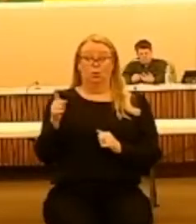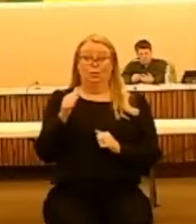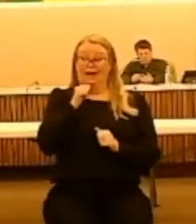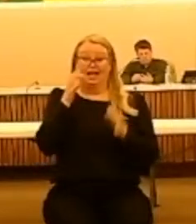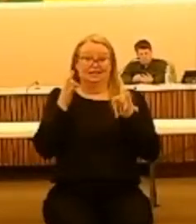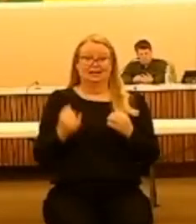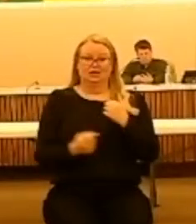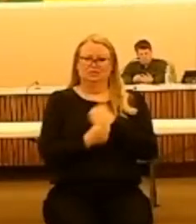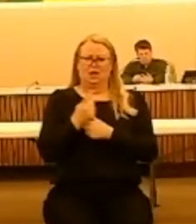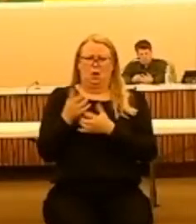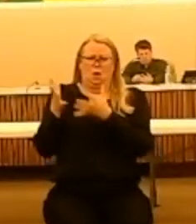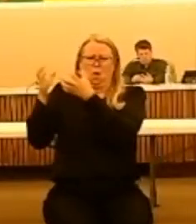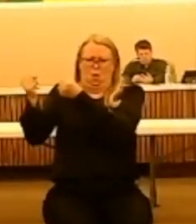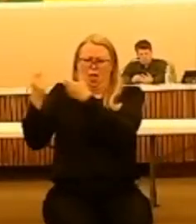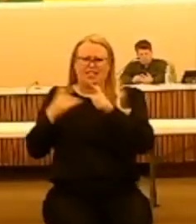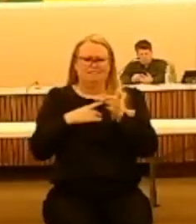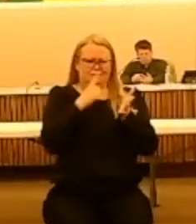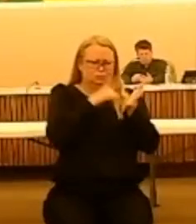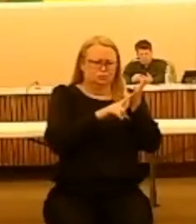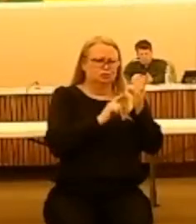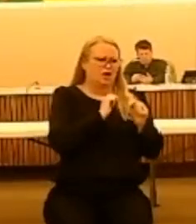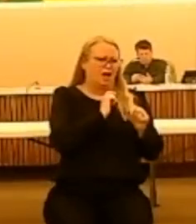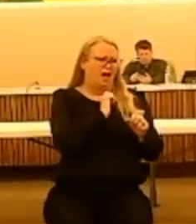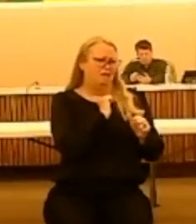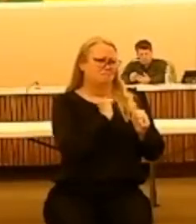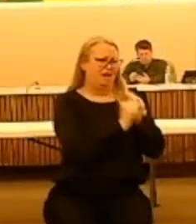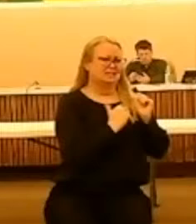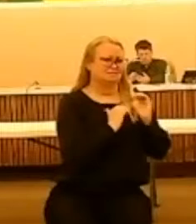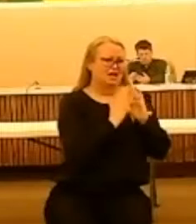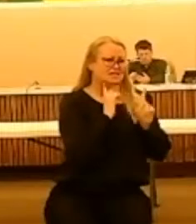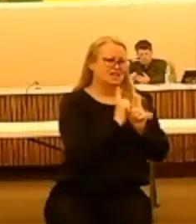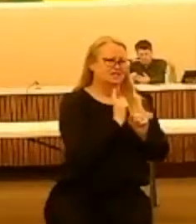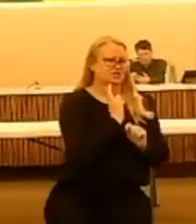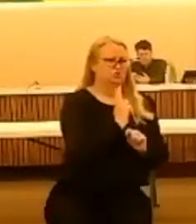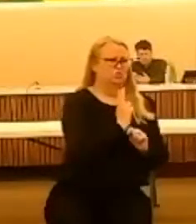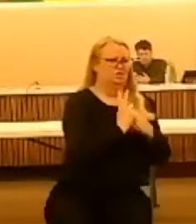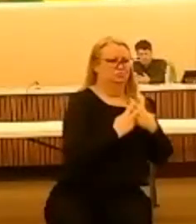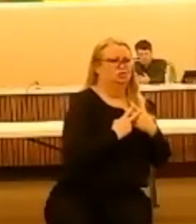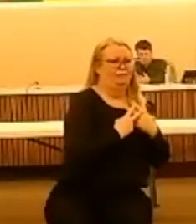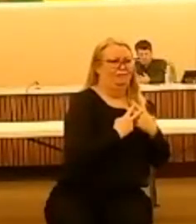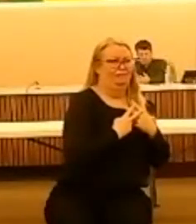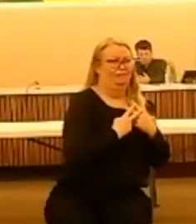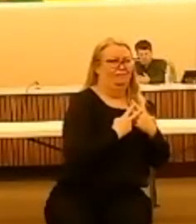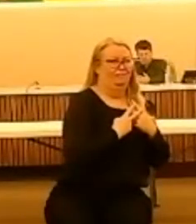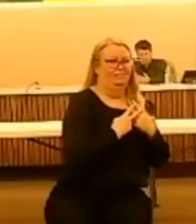tonight to give us ample time to investigate this aspect, and if it will be possible?